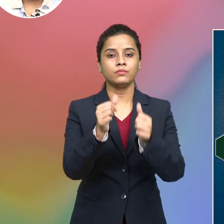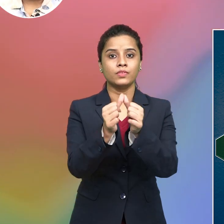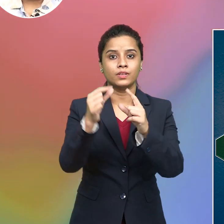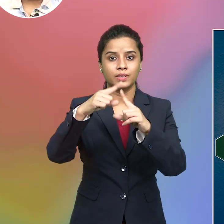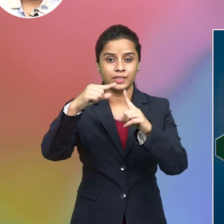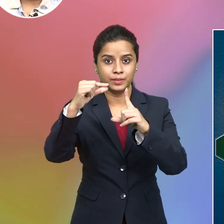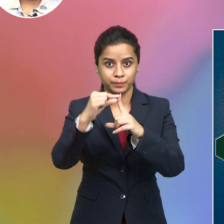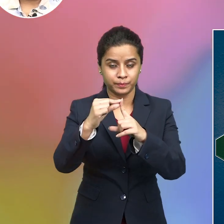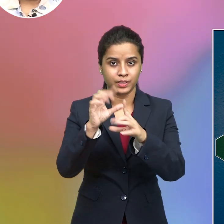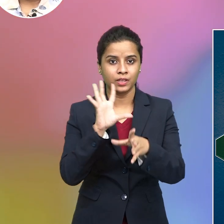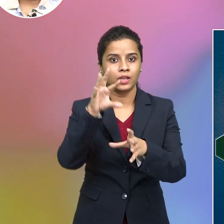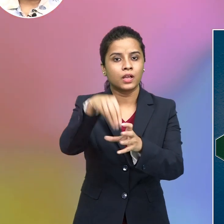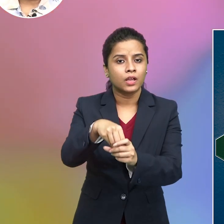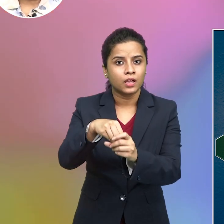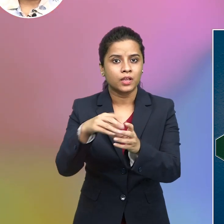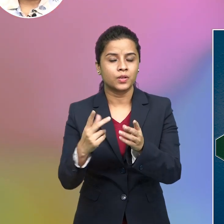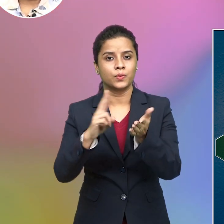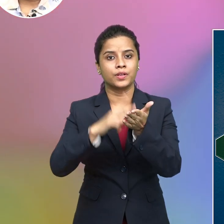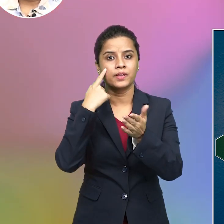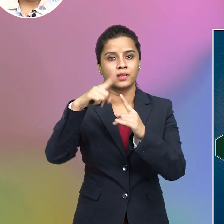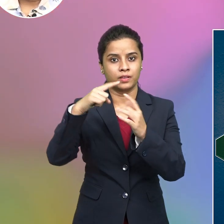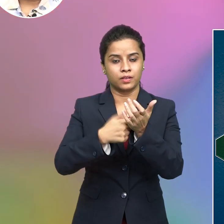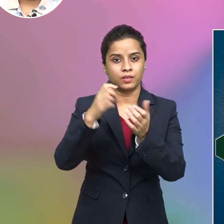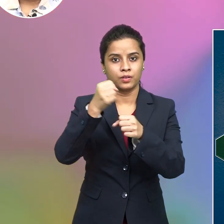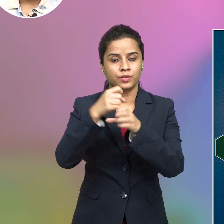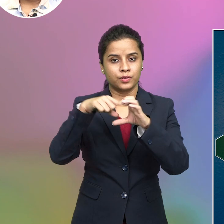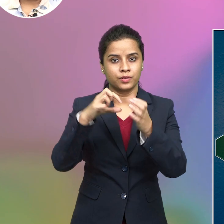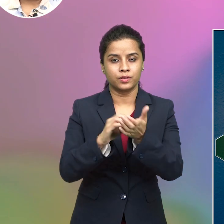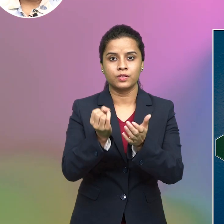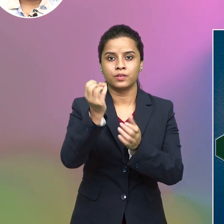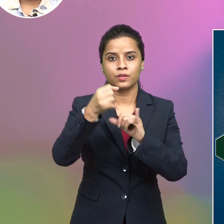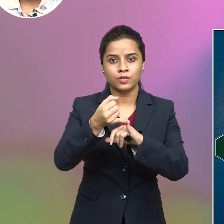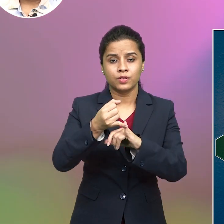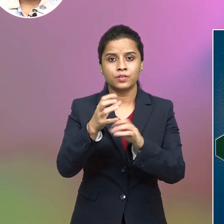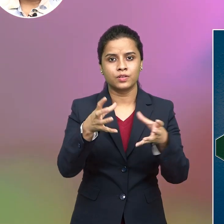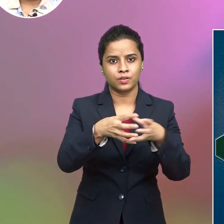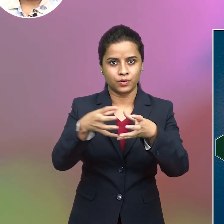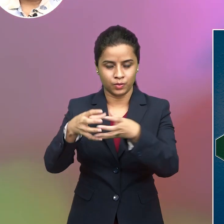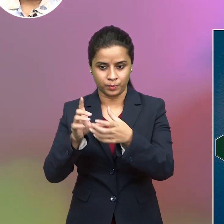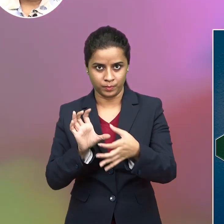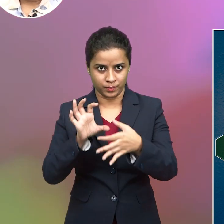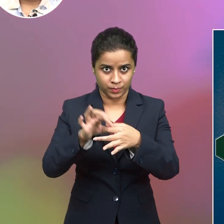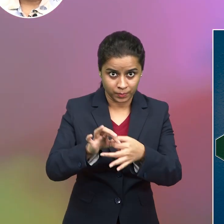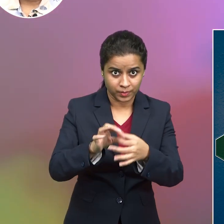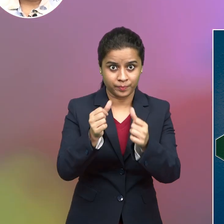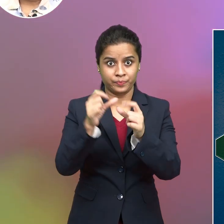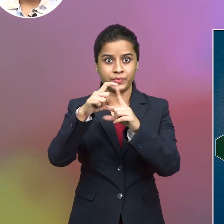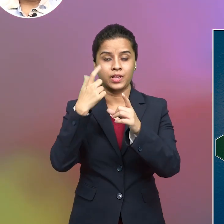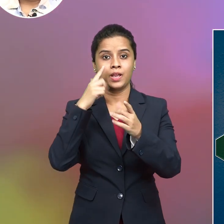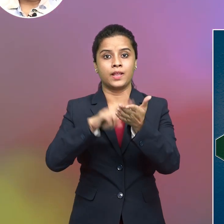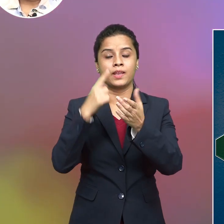The ATP contains a nitrogenous compound, adenine, pentose,